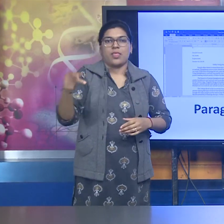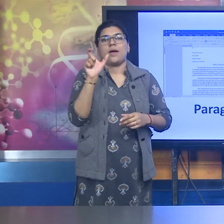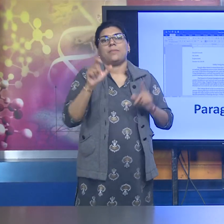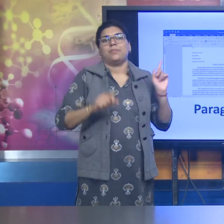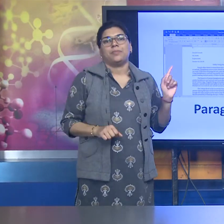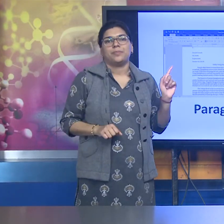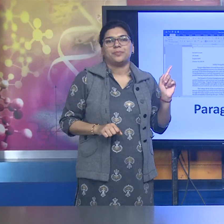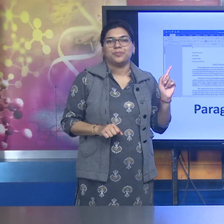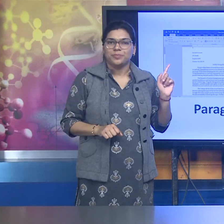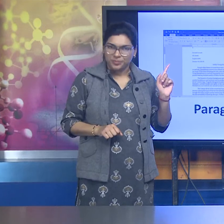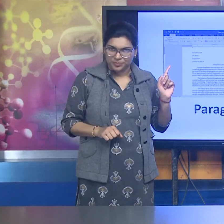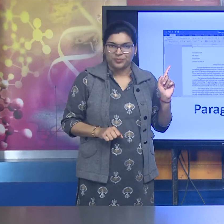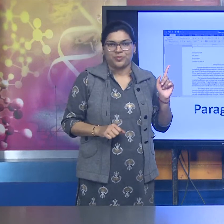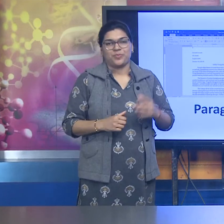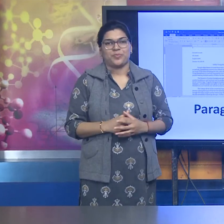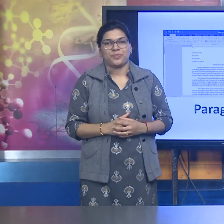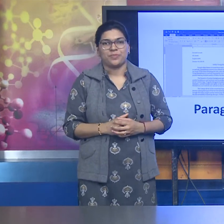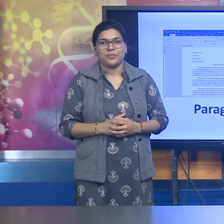drama, etc.